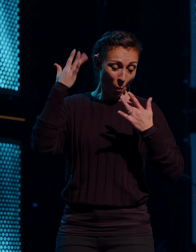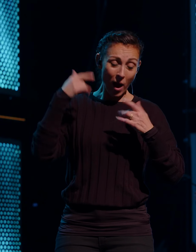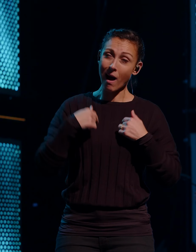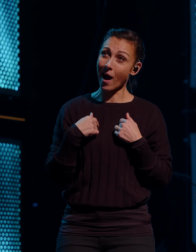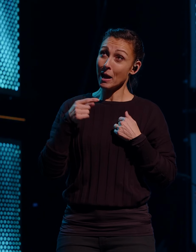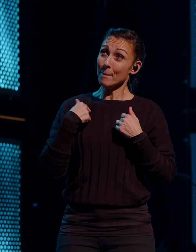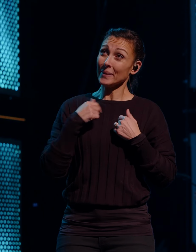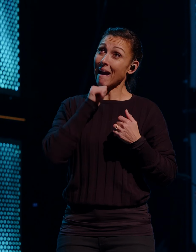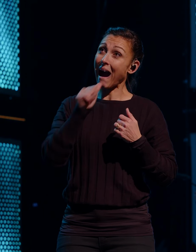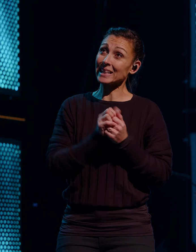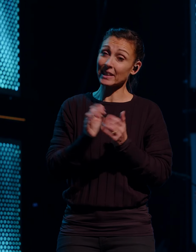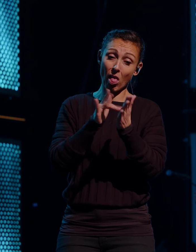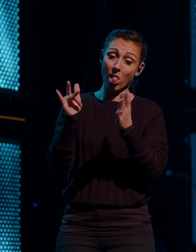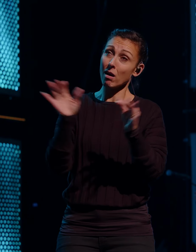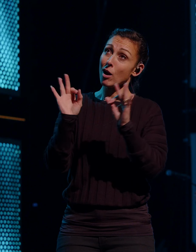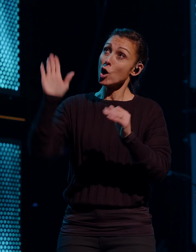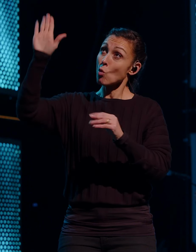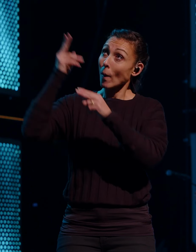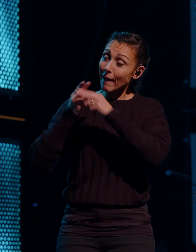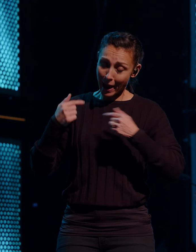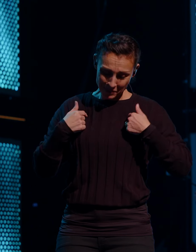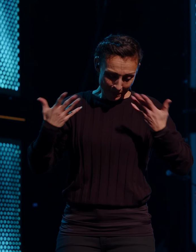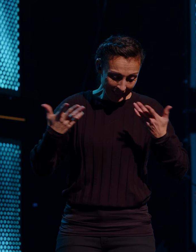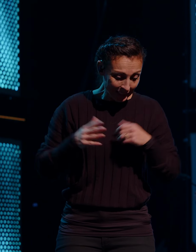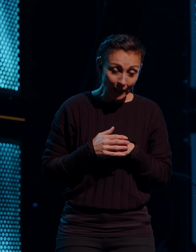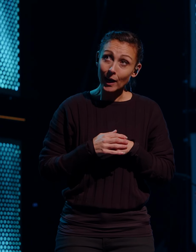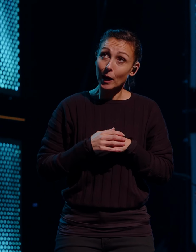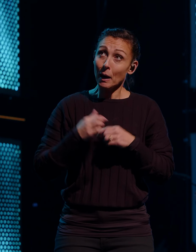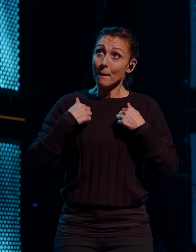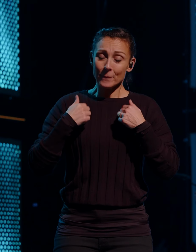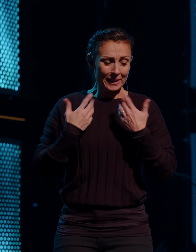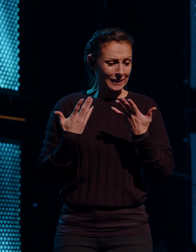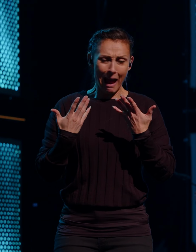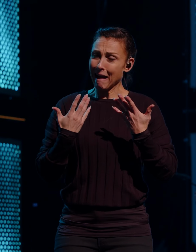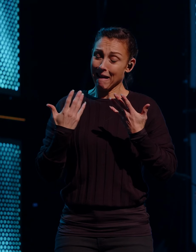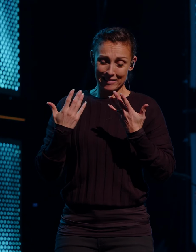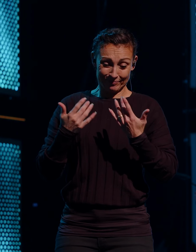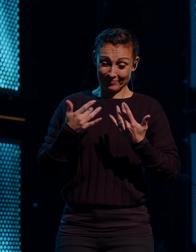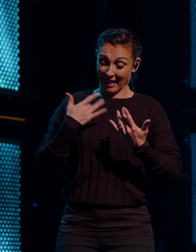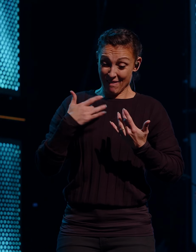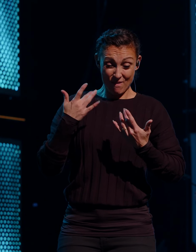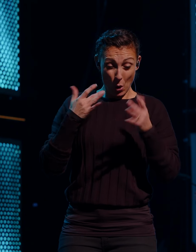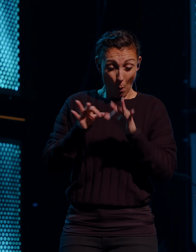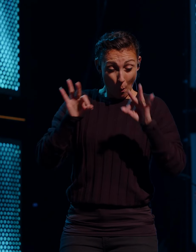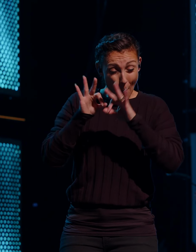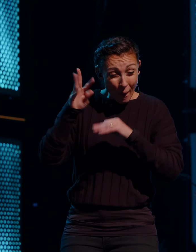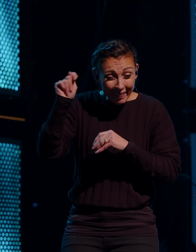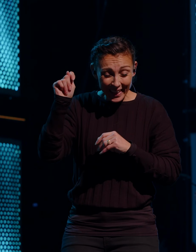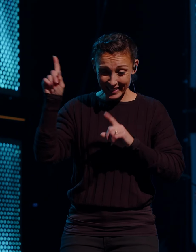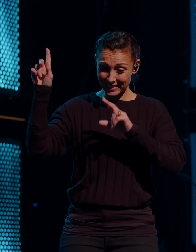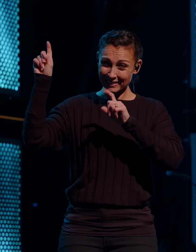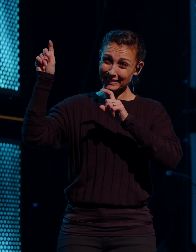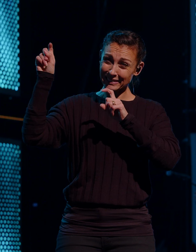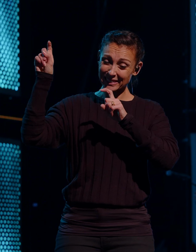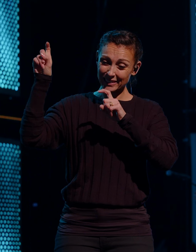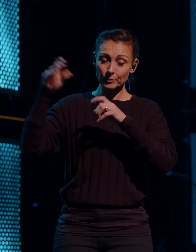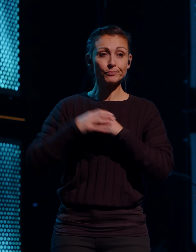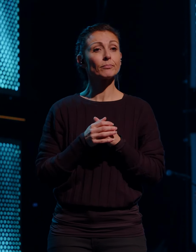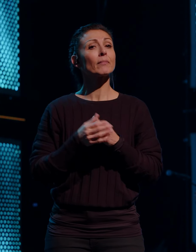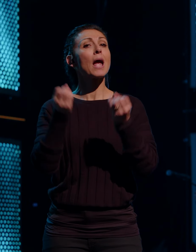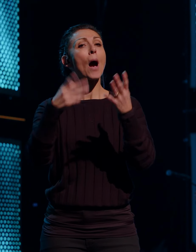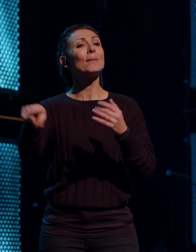with rods, and I'm in pain, and I'm sitting here with no clothes on? I'd be like, Lord, is this worth it right now? You ever asked yourself that? Is